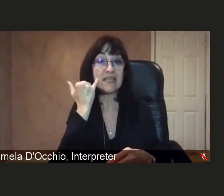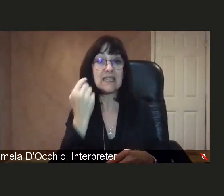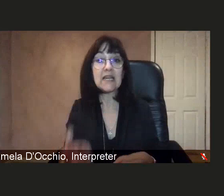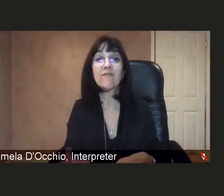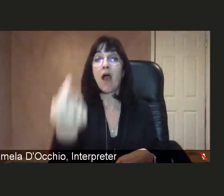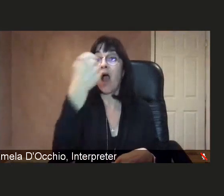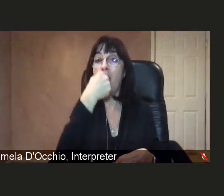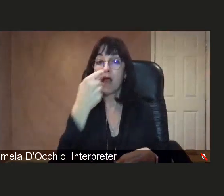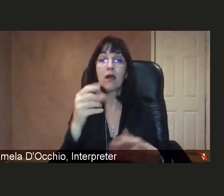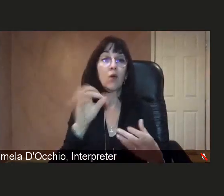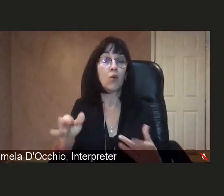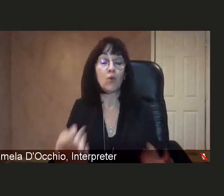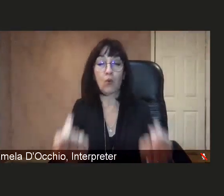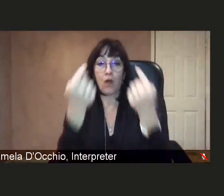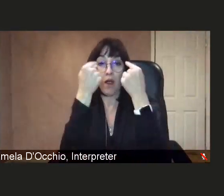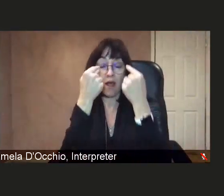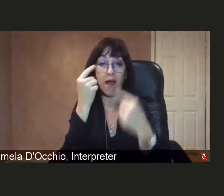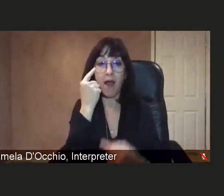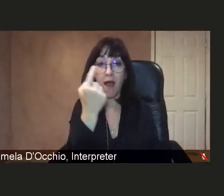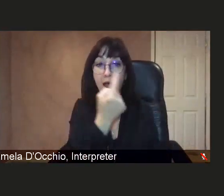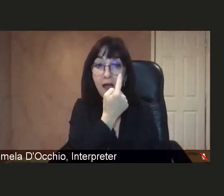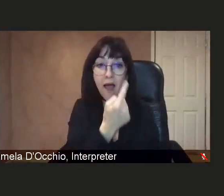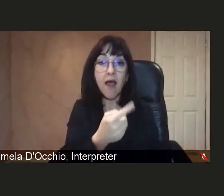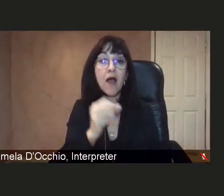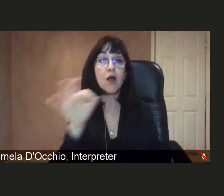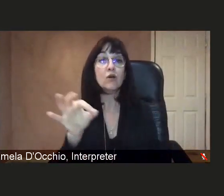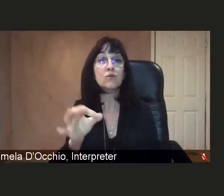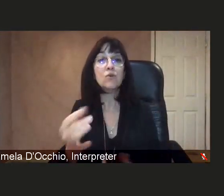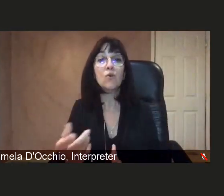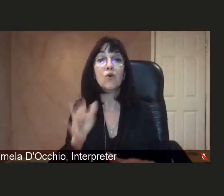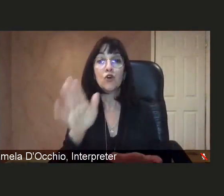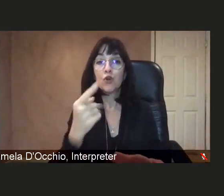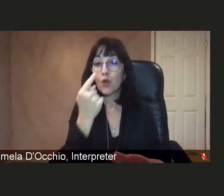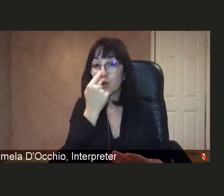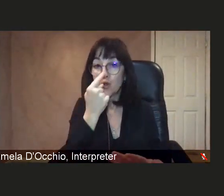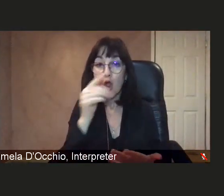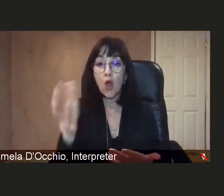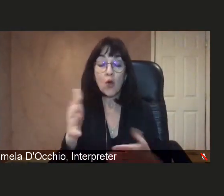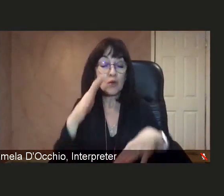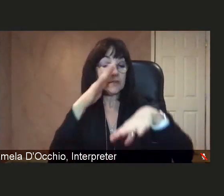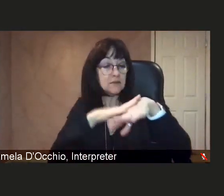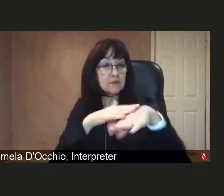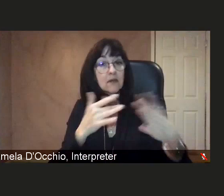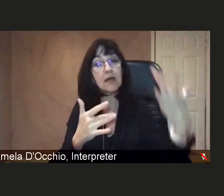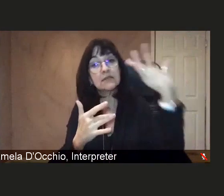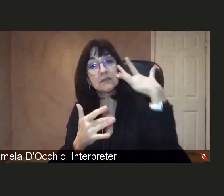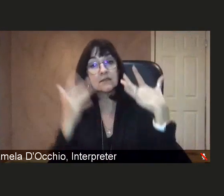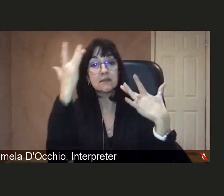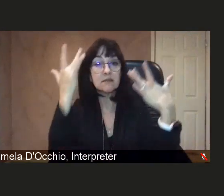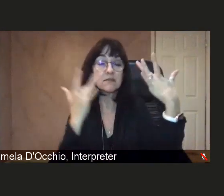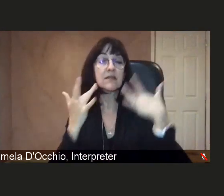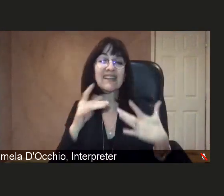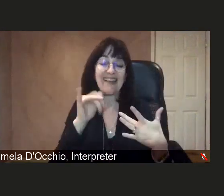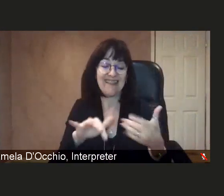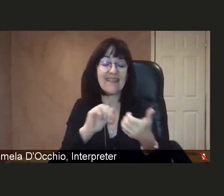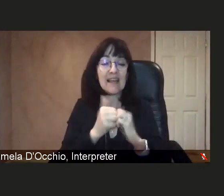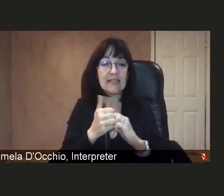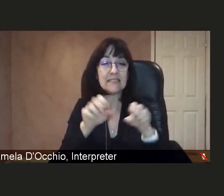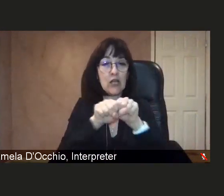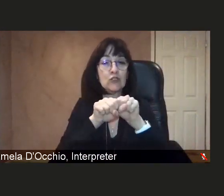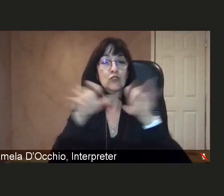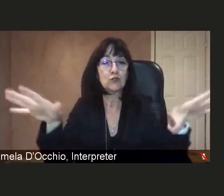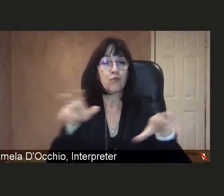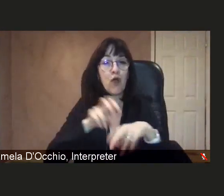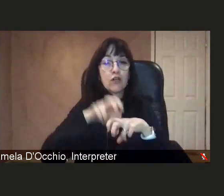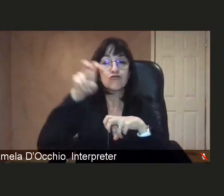your eyes, or if you even touch your nose, that's how the virus is spread from one person to another. It's